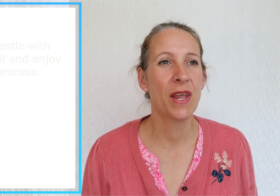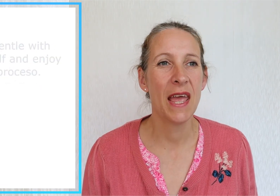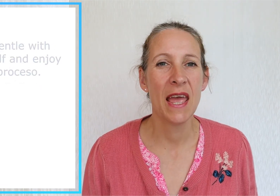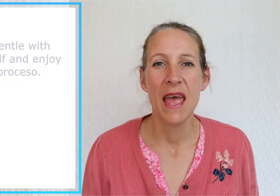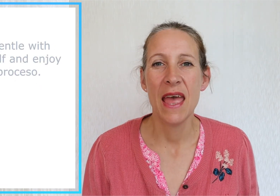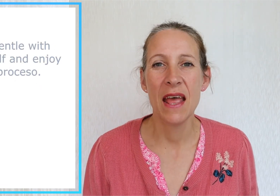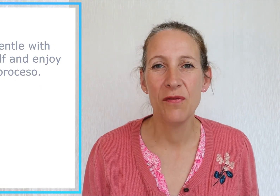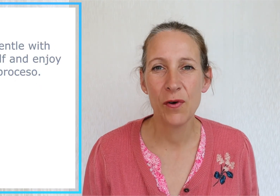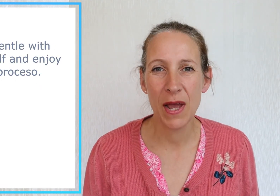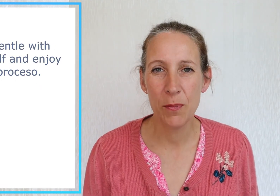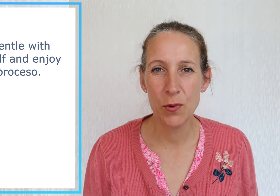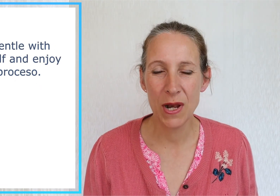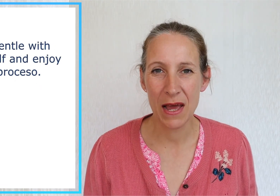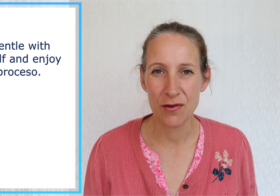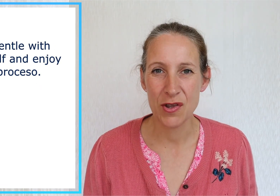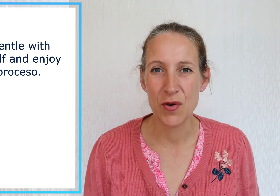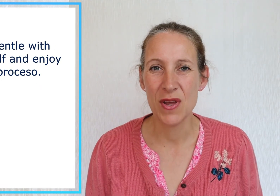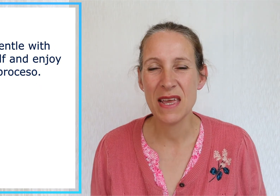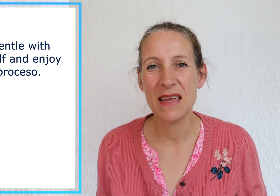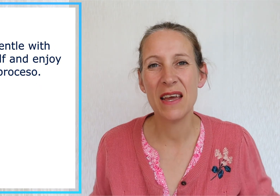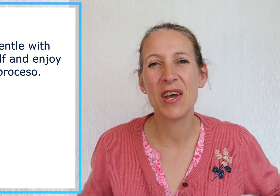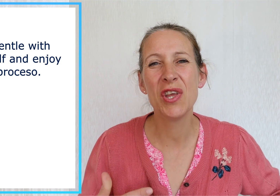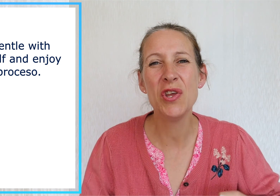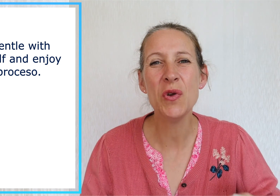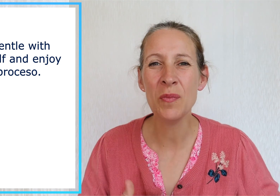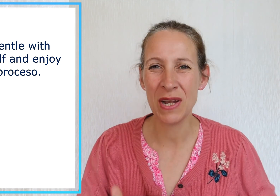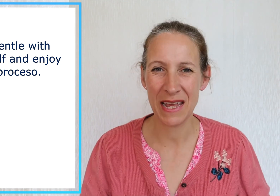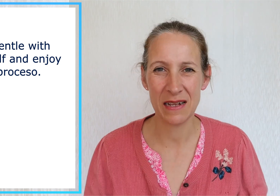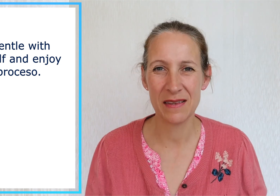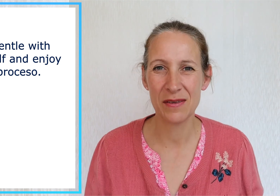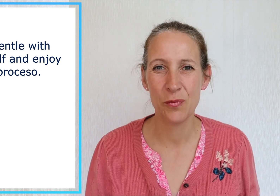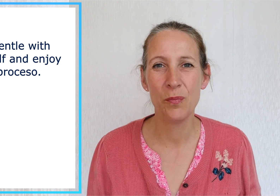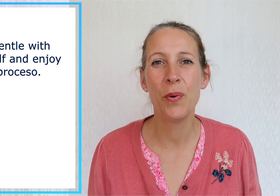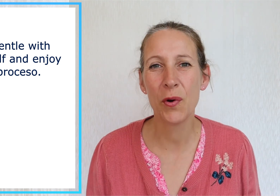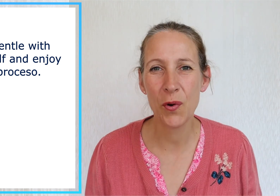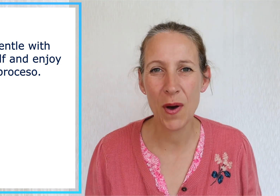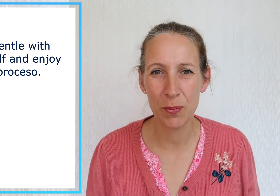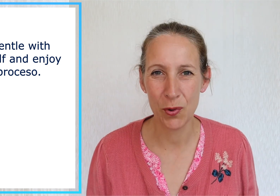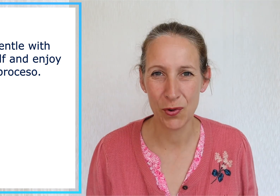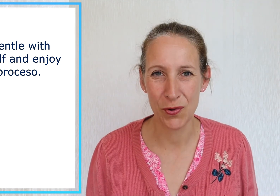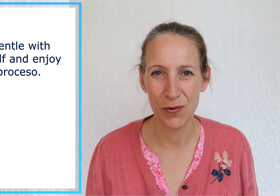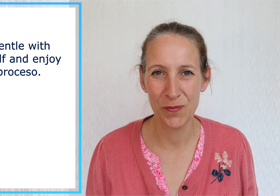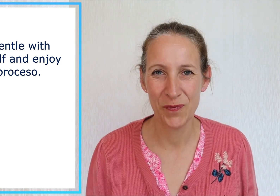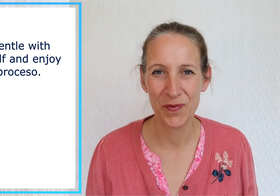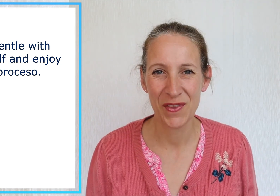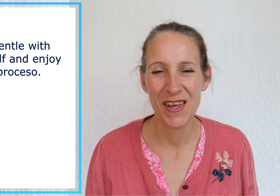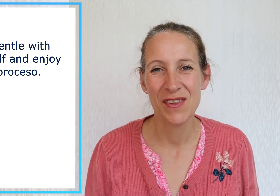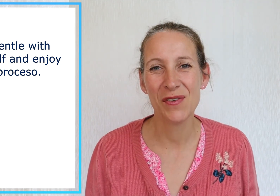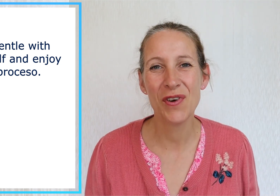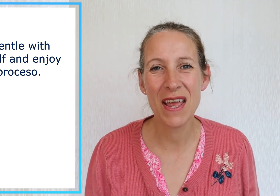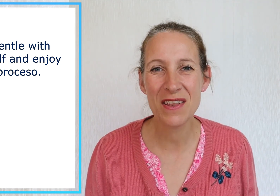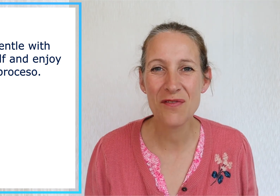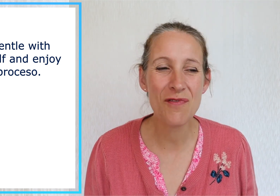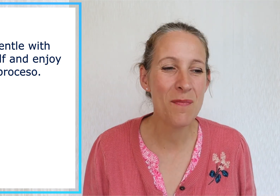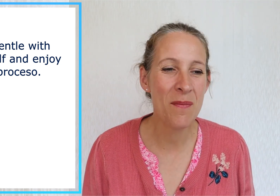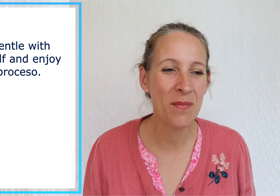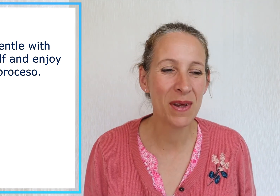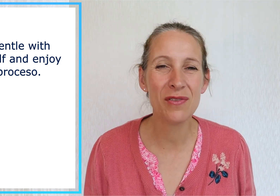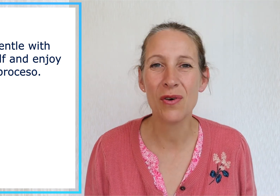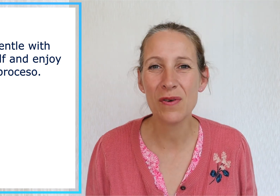porque el vocabulario accumulates poco a poco. So try to remember 2